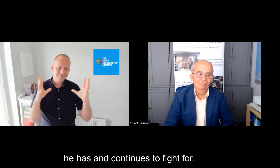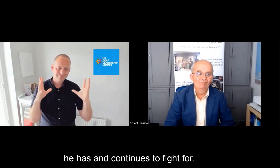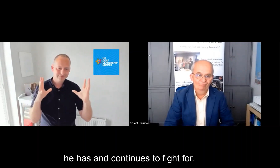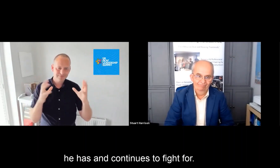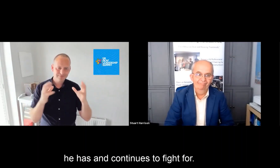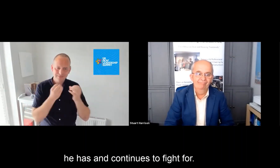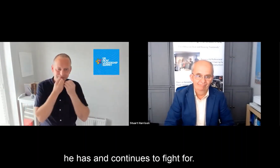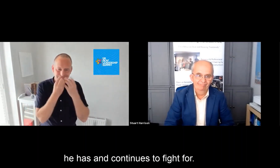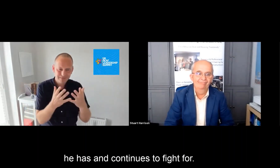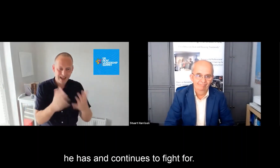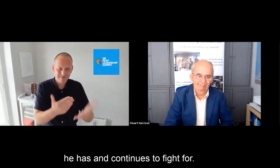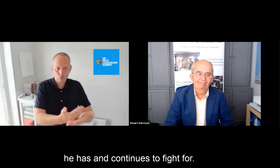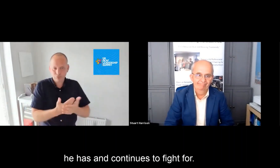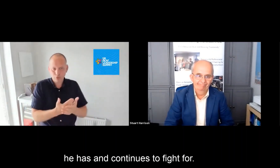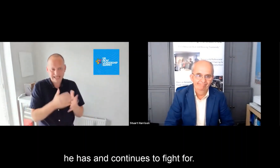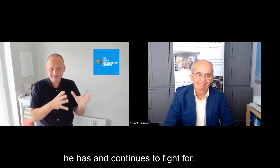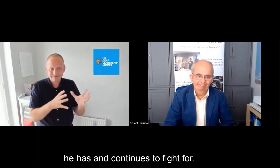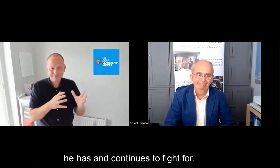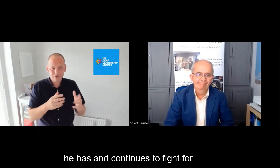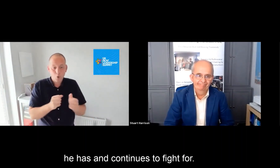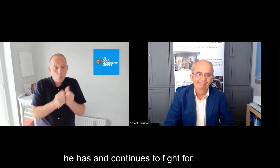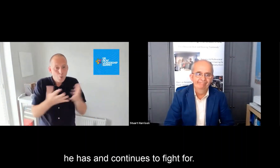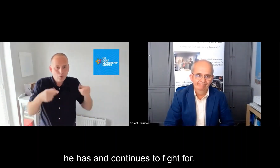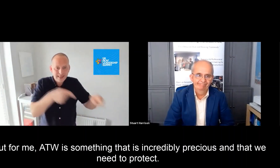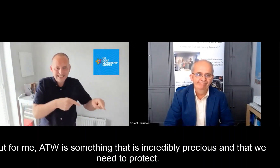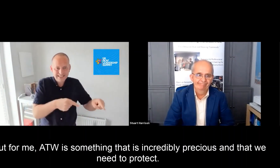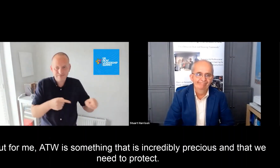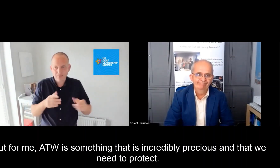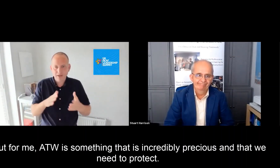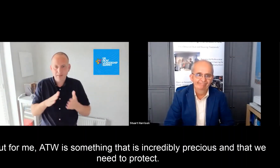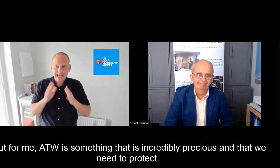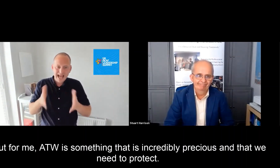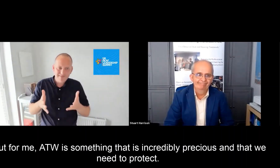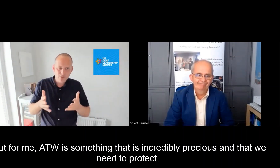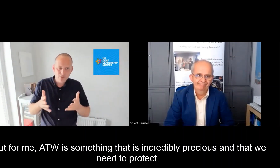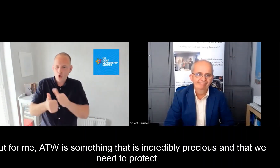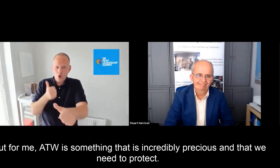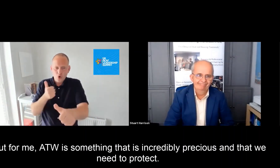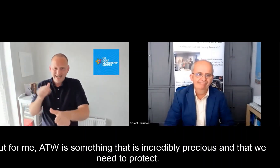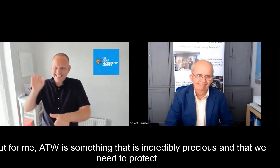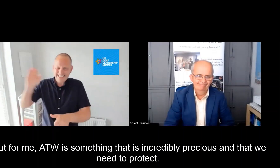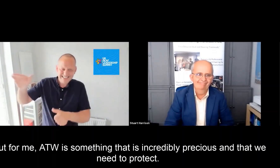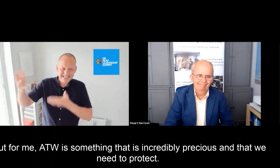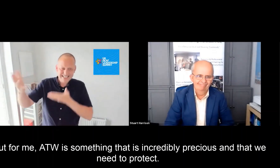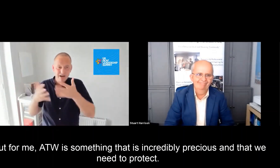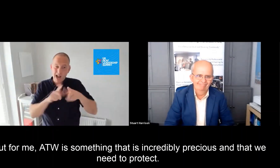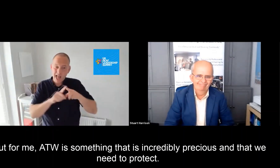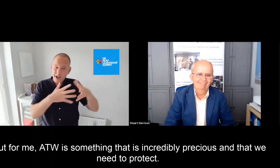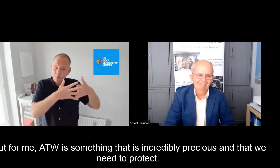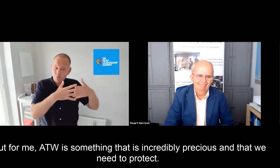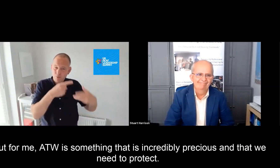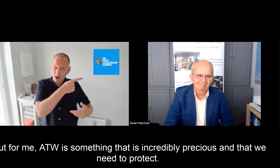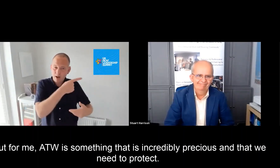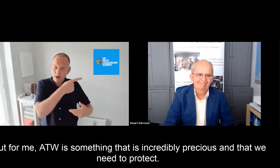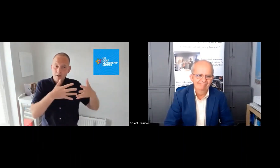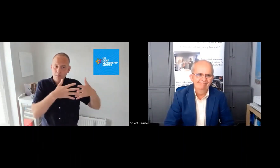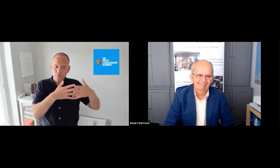and continues to fight for. But for me, access to work is something that is incredibly precious and that we need to protect.